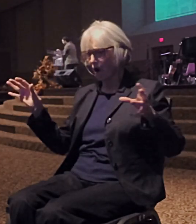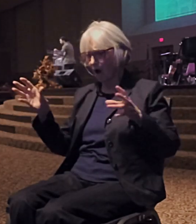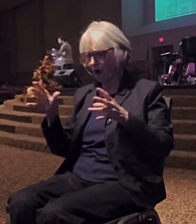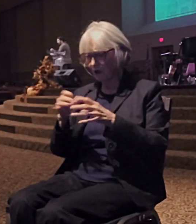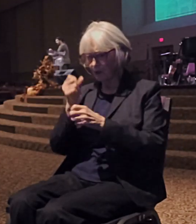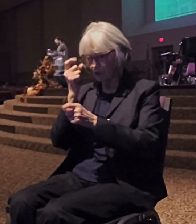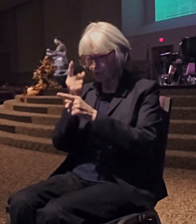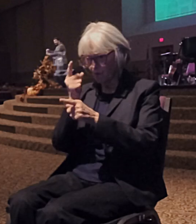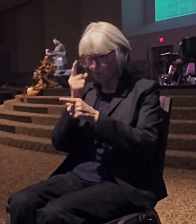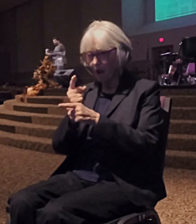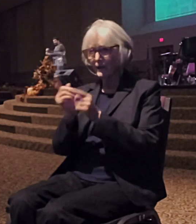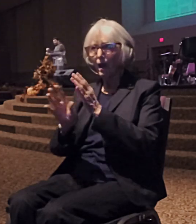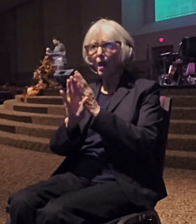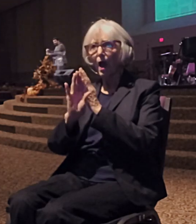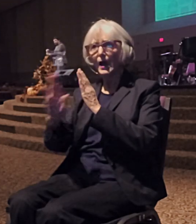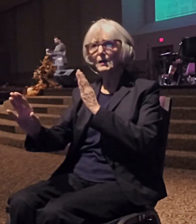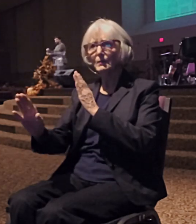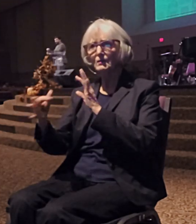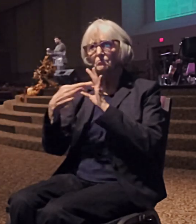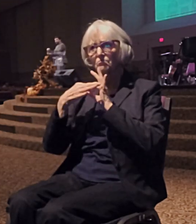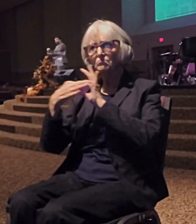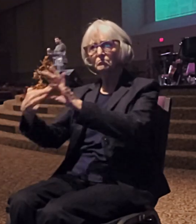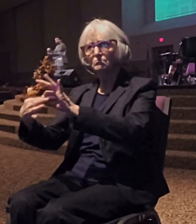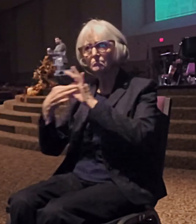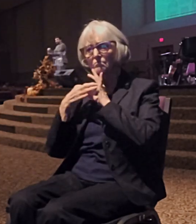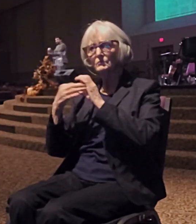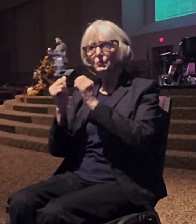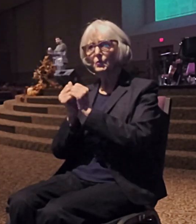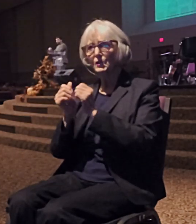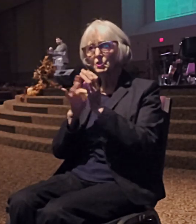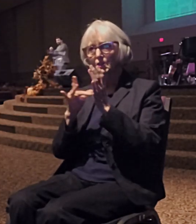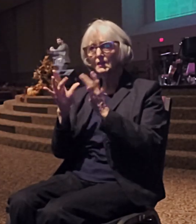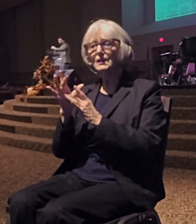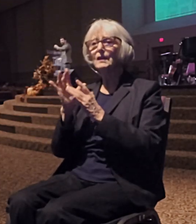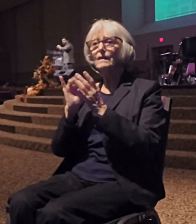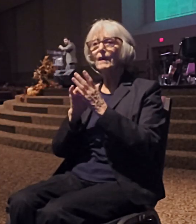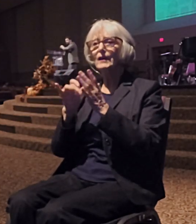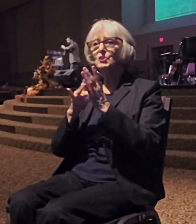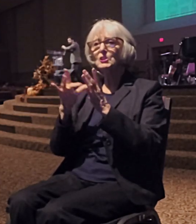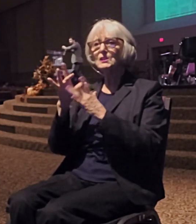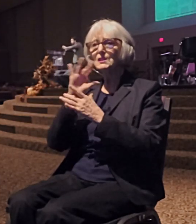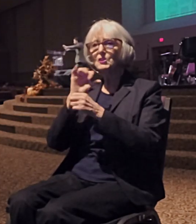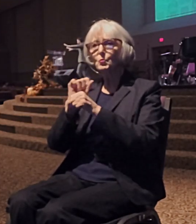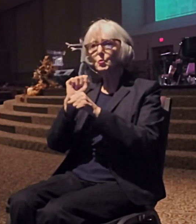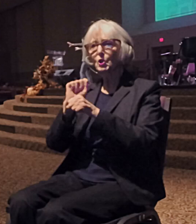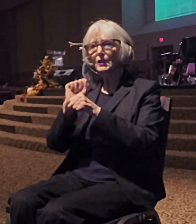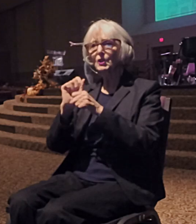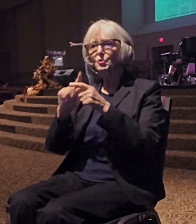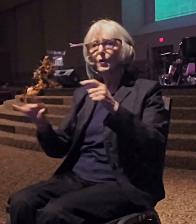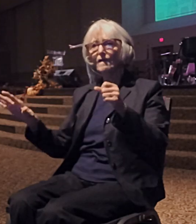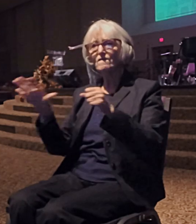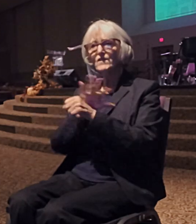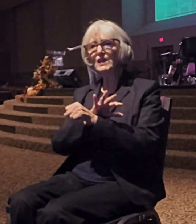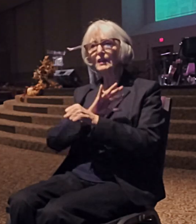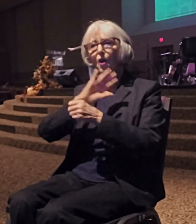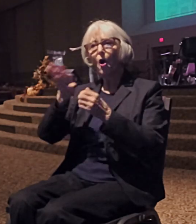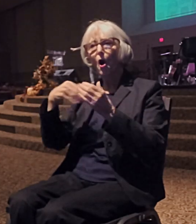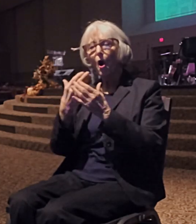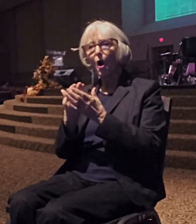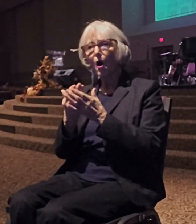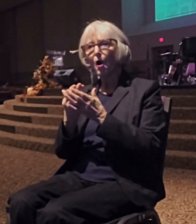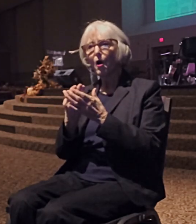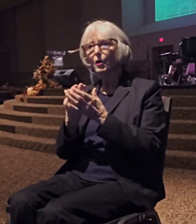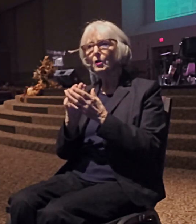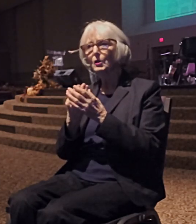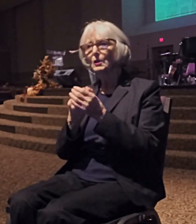under proper alignment to Jesus, that Jesus is working to fill all pockets